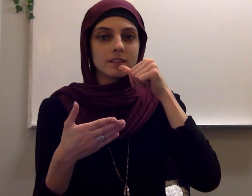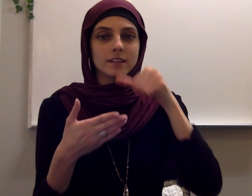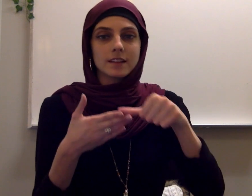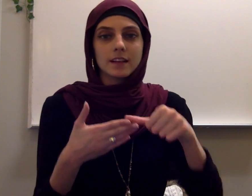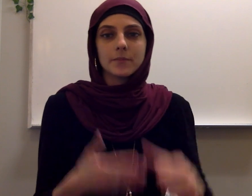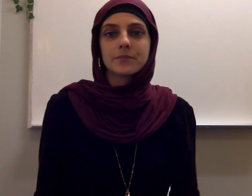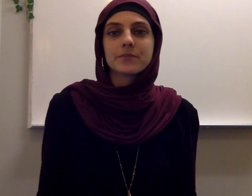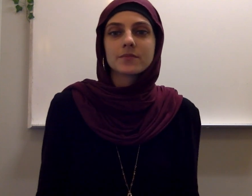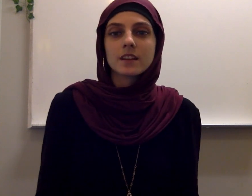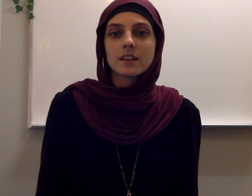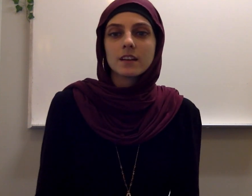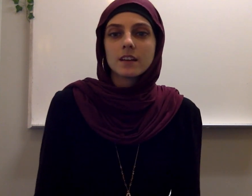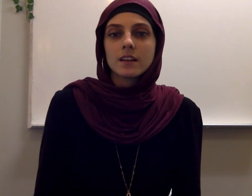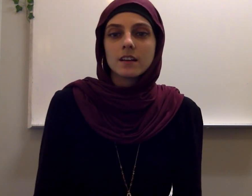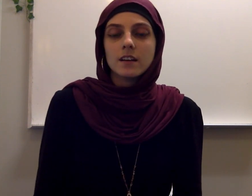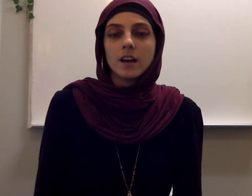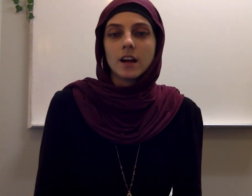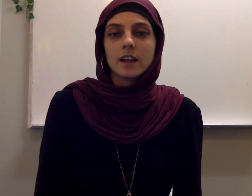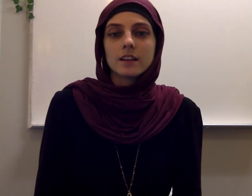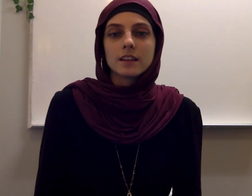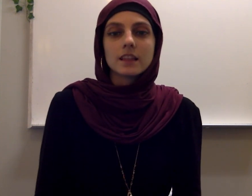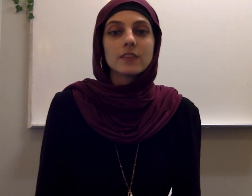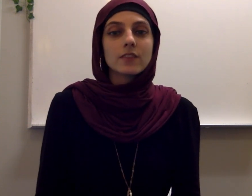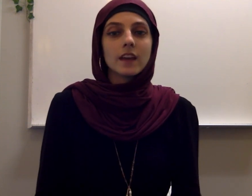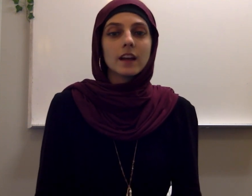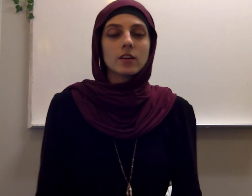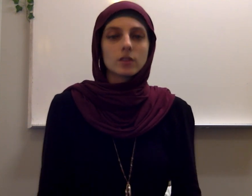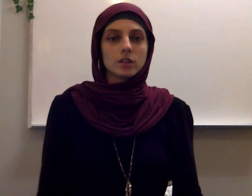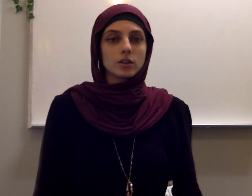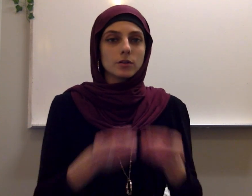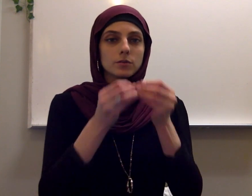like that. All right, leave there or lose.